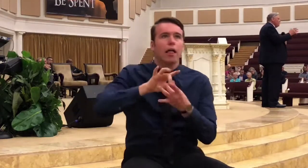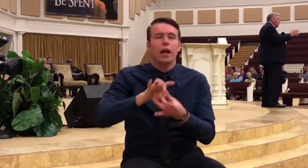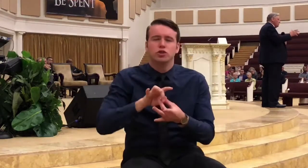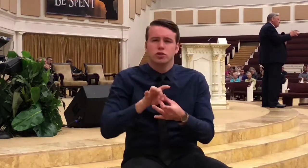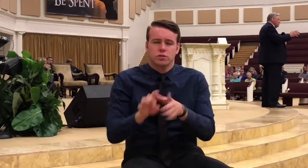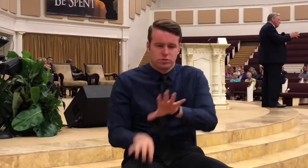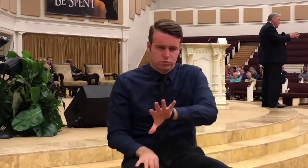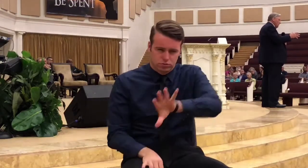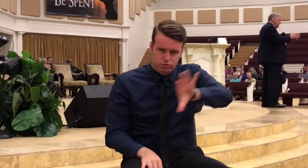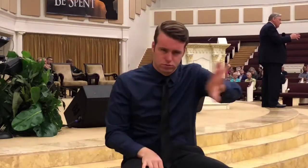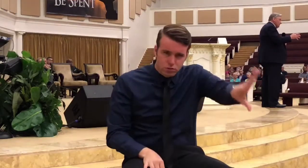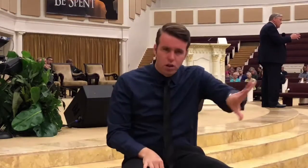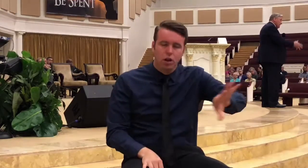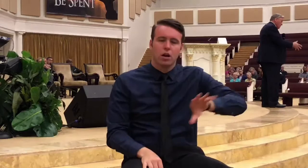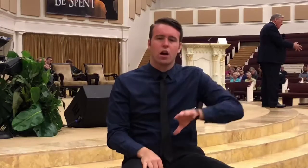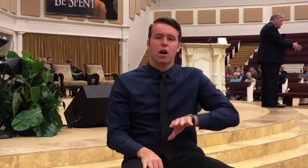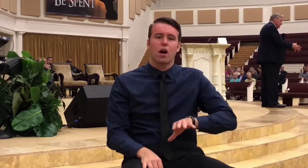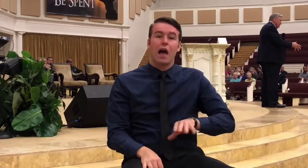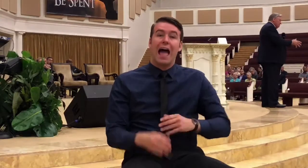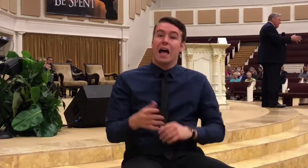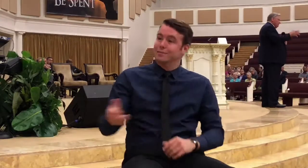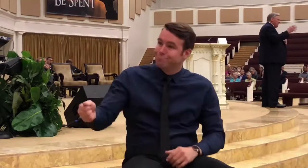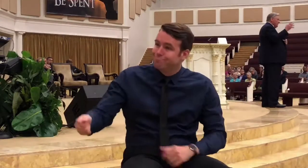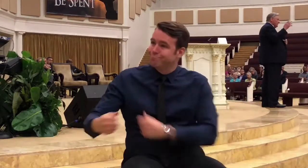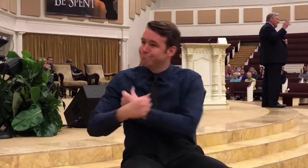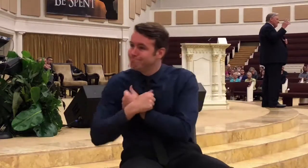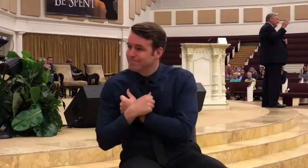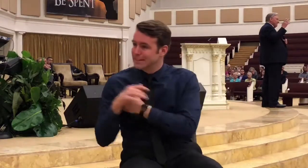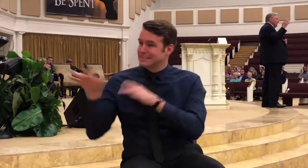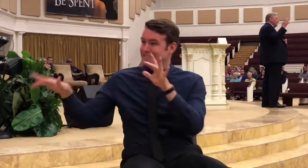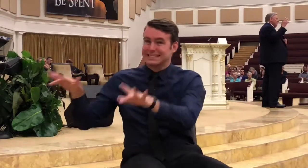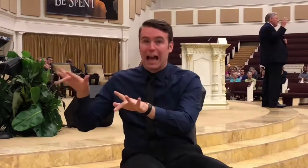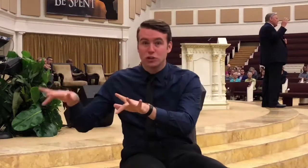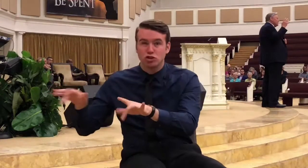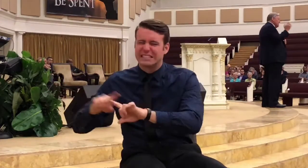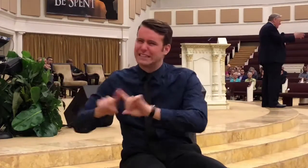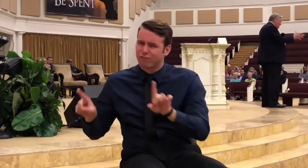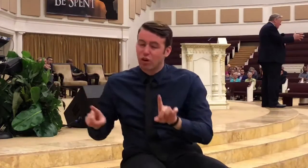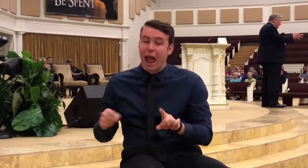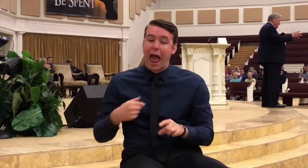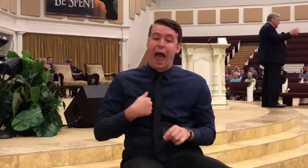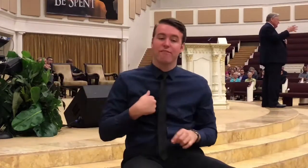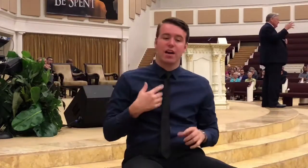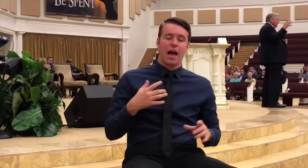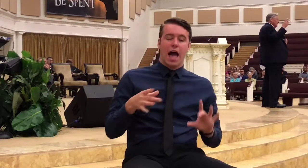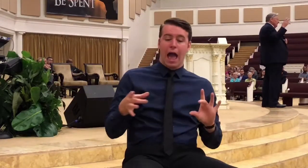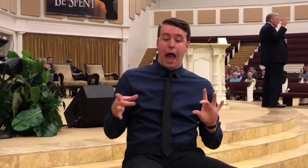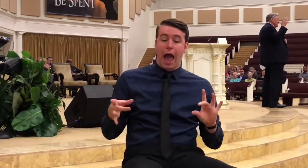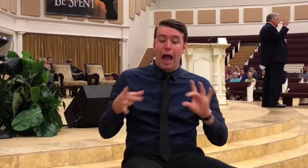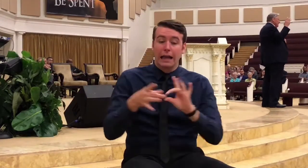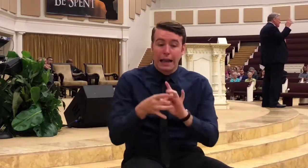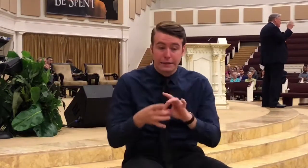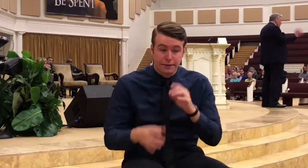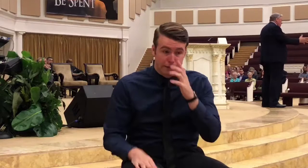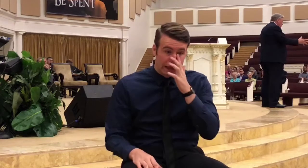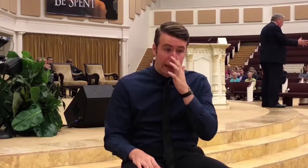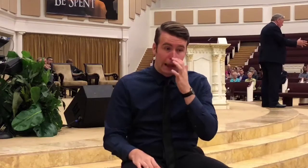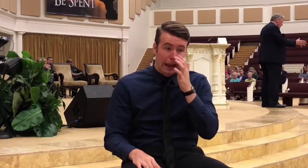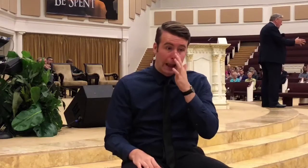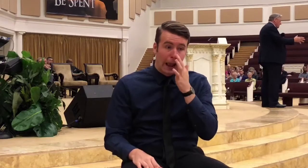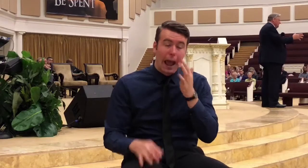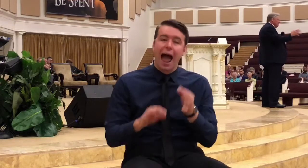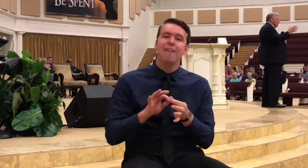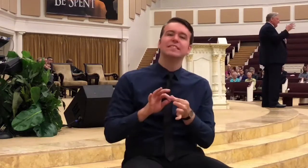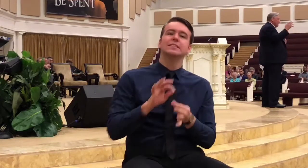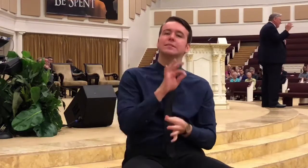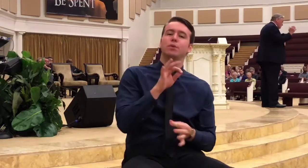even just with touching. There is a connectivity, there is a touching, a spiritual